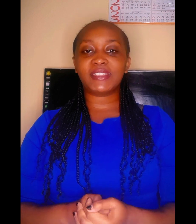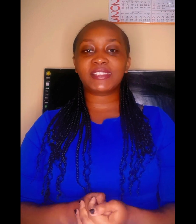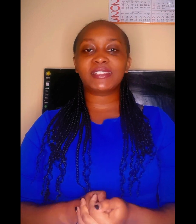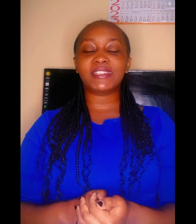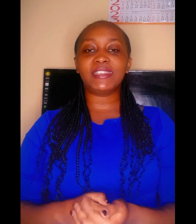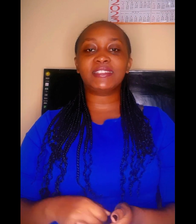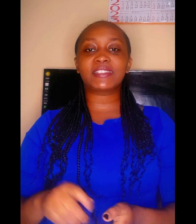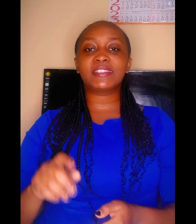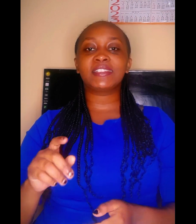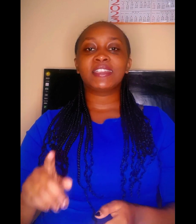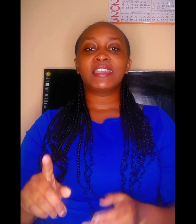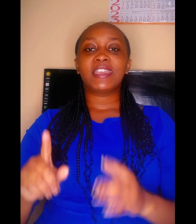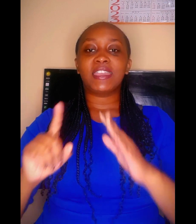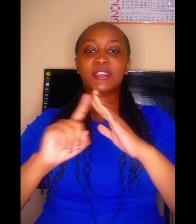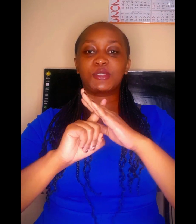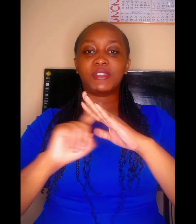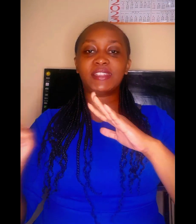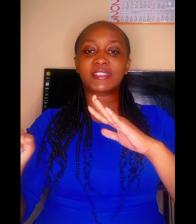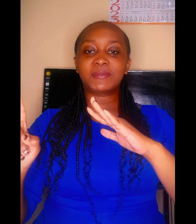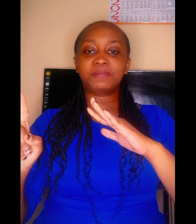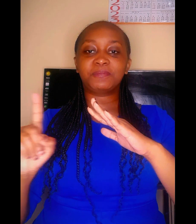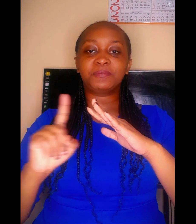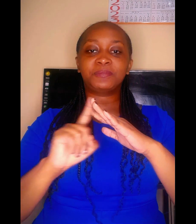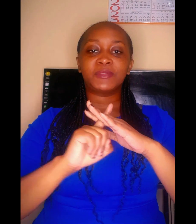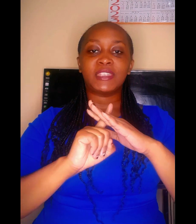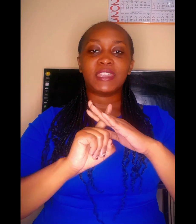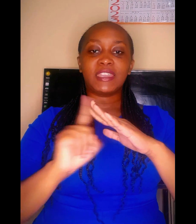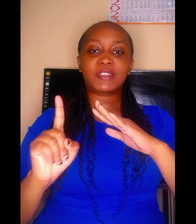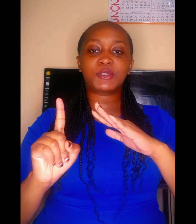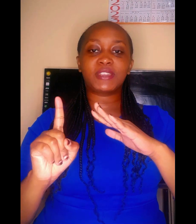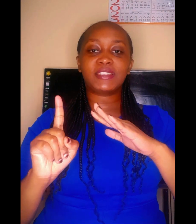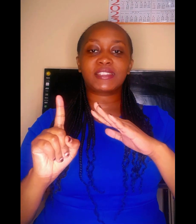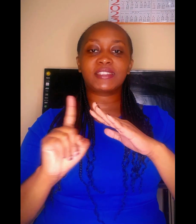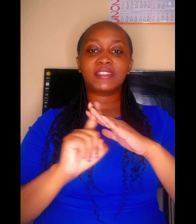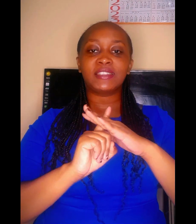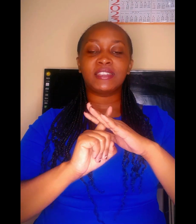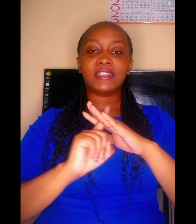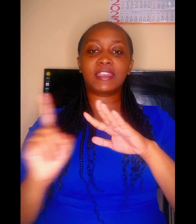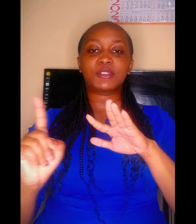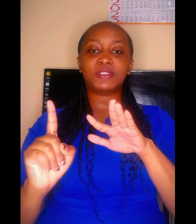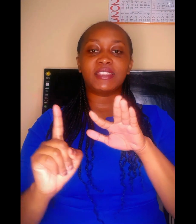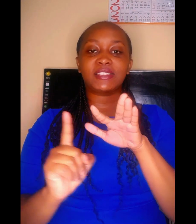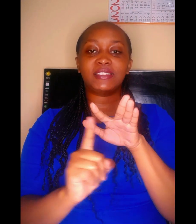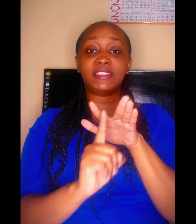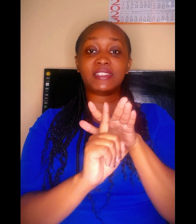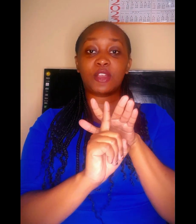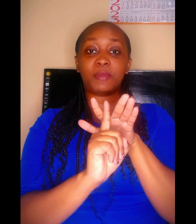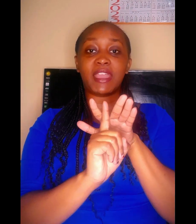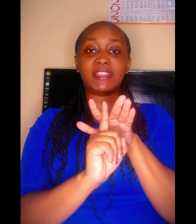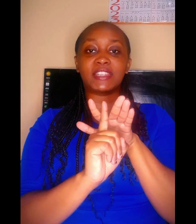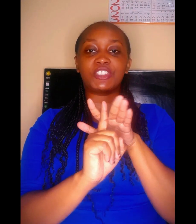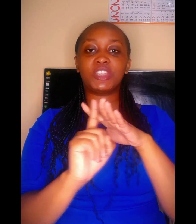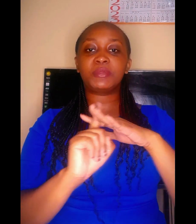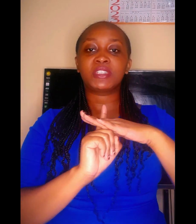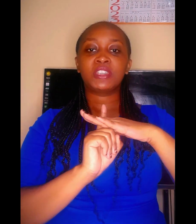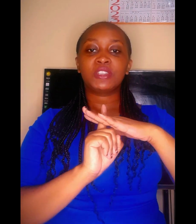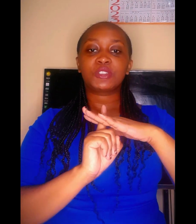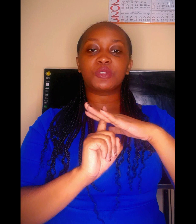Exodus, it's Exodus, Exodus, Exodus. This is how my hands are shaped. So